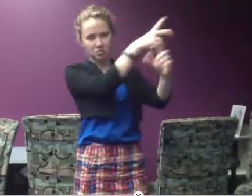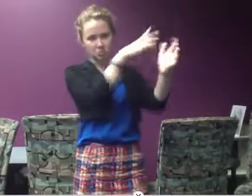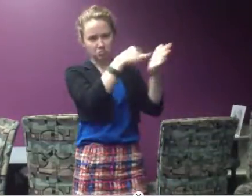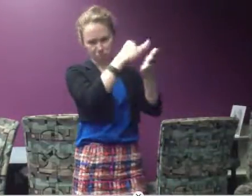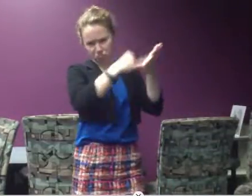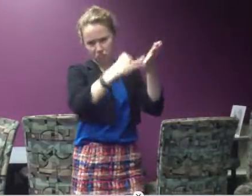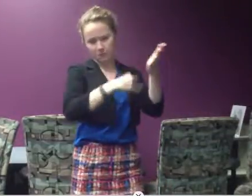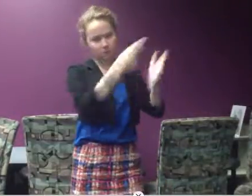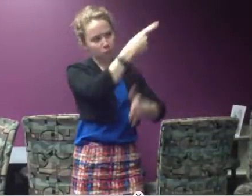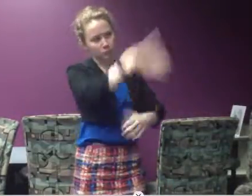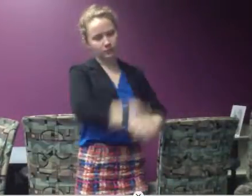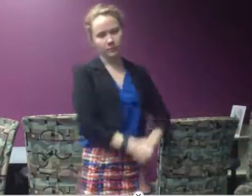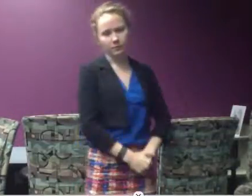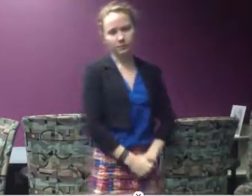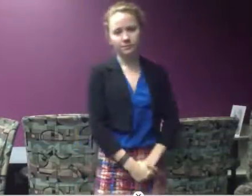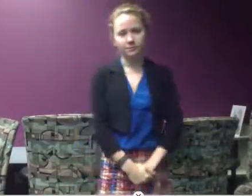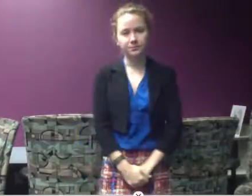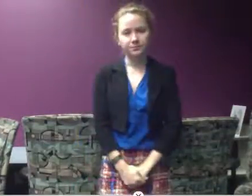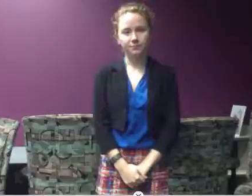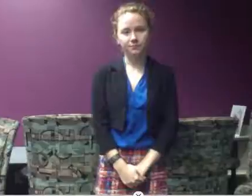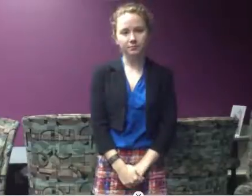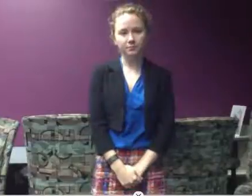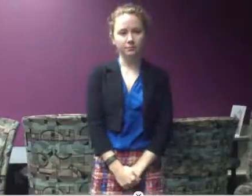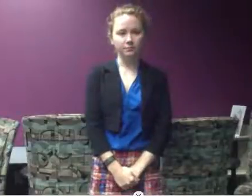You can see it on the board, the drawing.